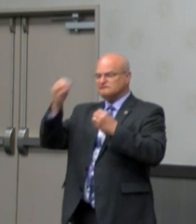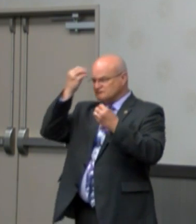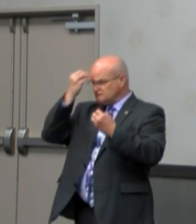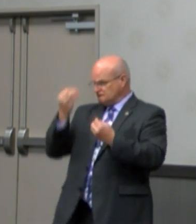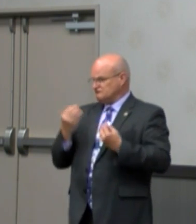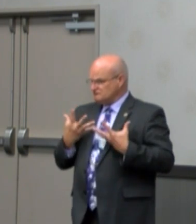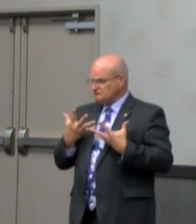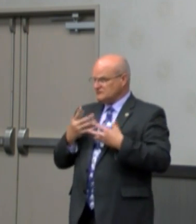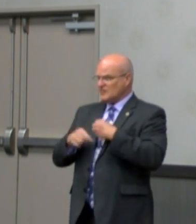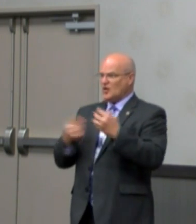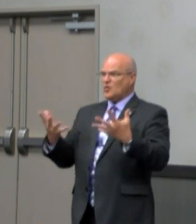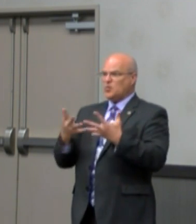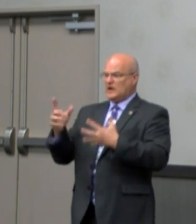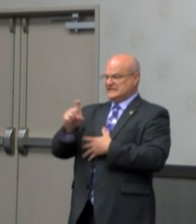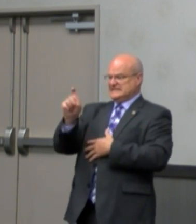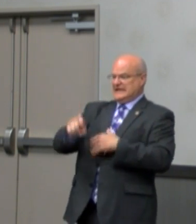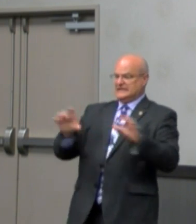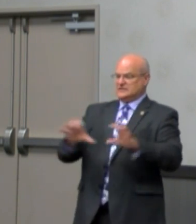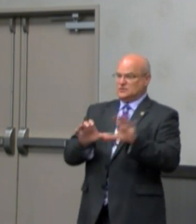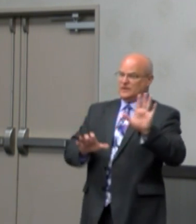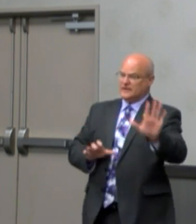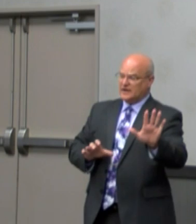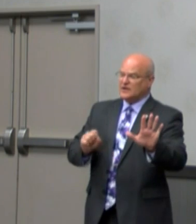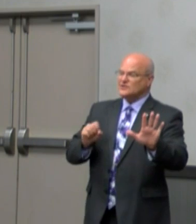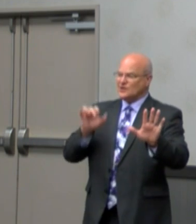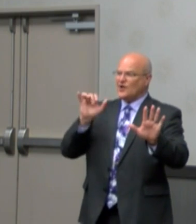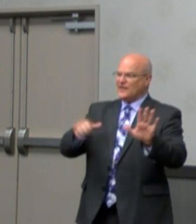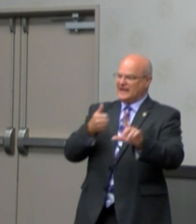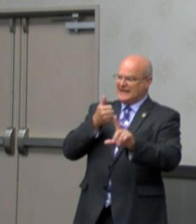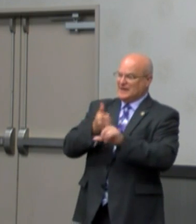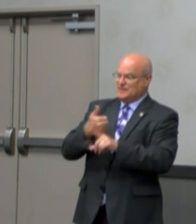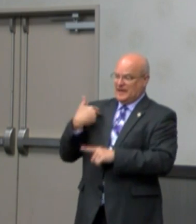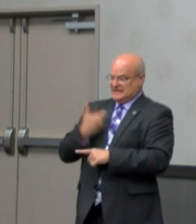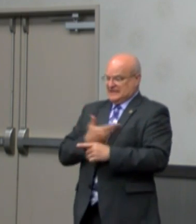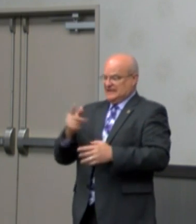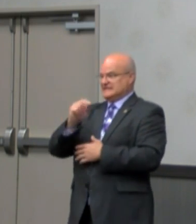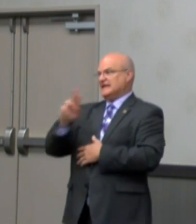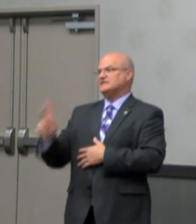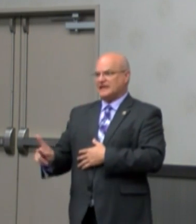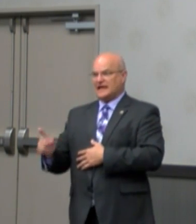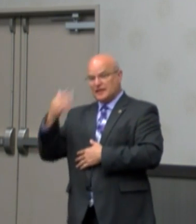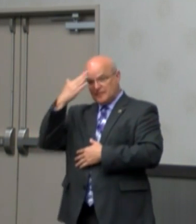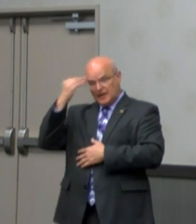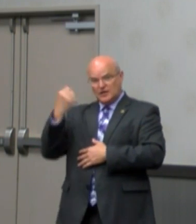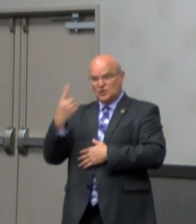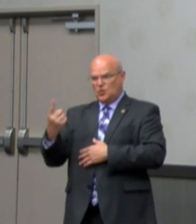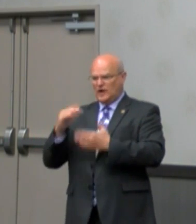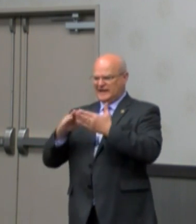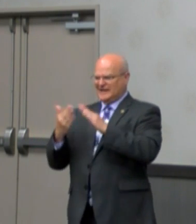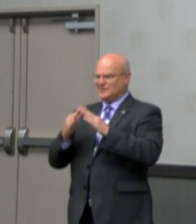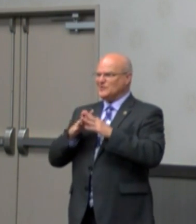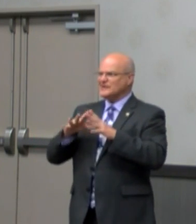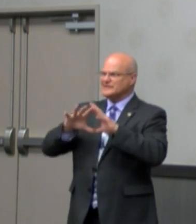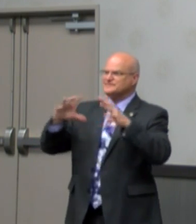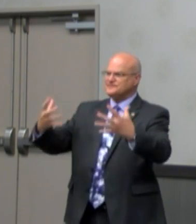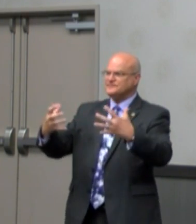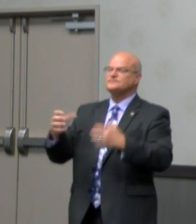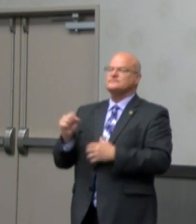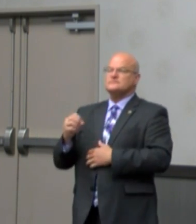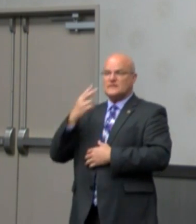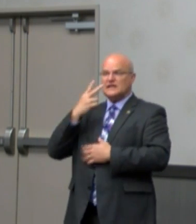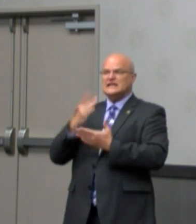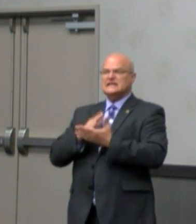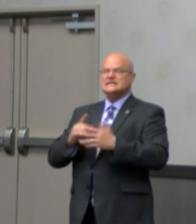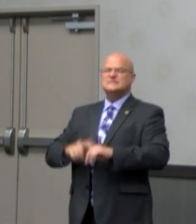about what Texas is doing, and so that impacts us here in Texarkana because it's one community. And so you'll see